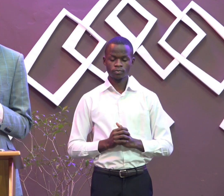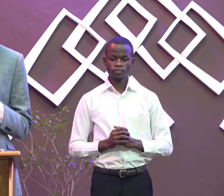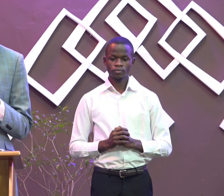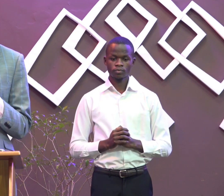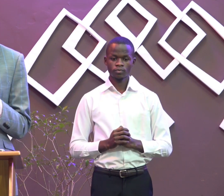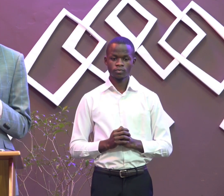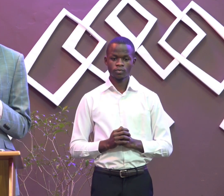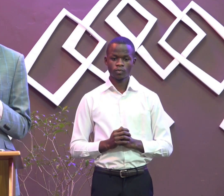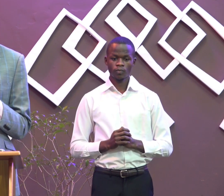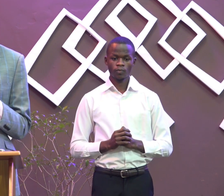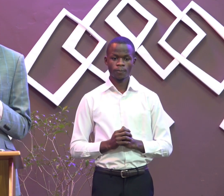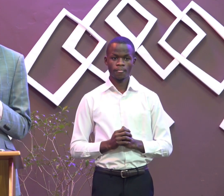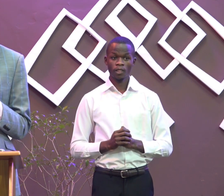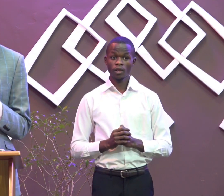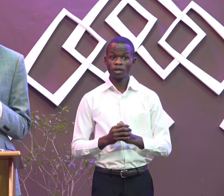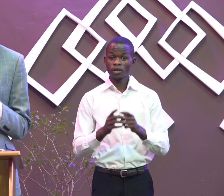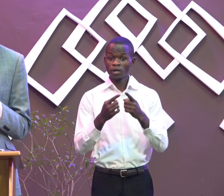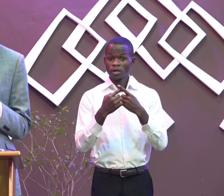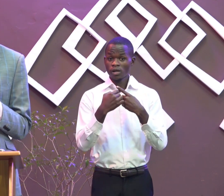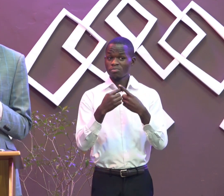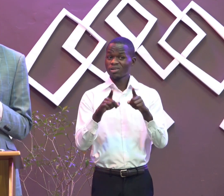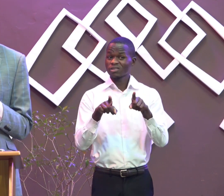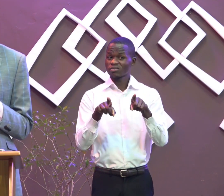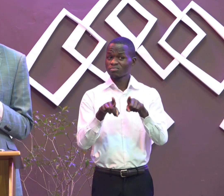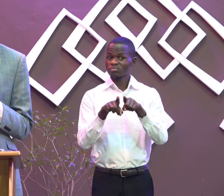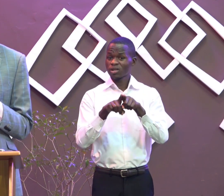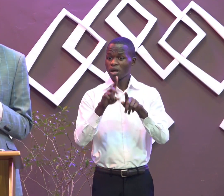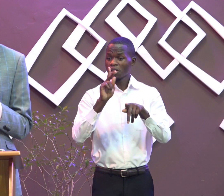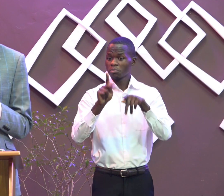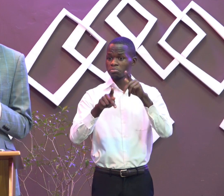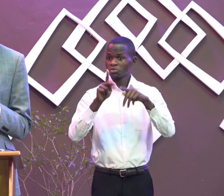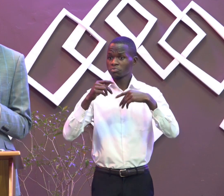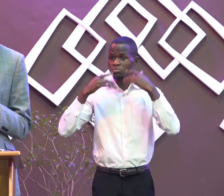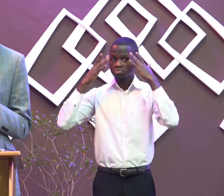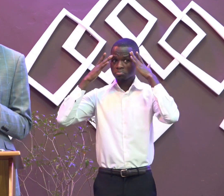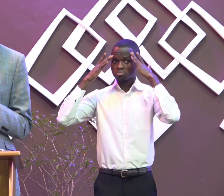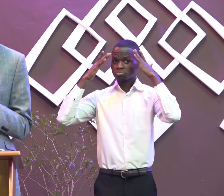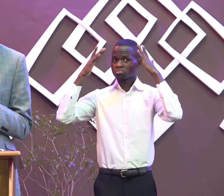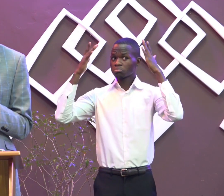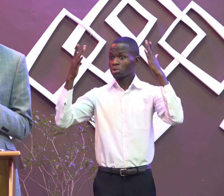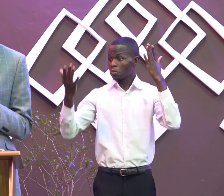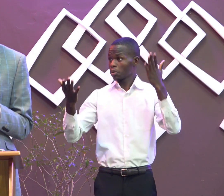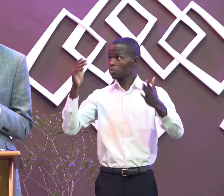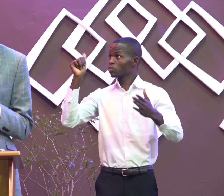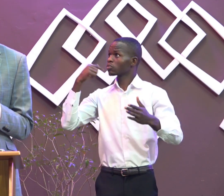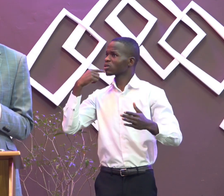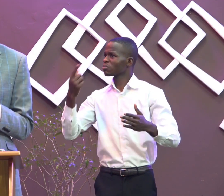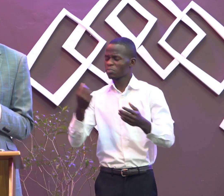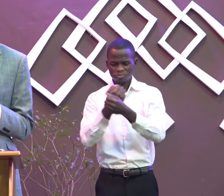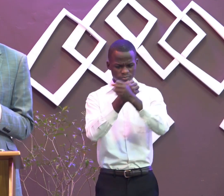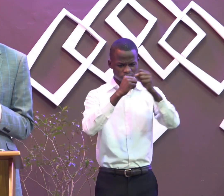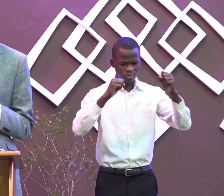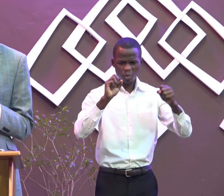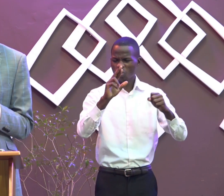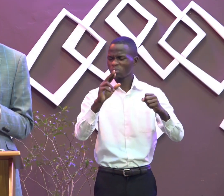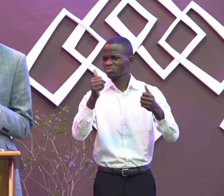time because he was the one leading us. Naye abantu b'ettamanya oba baali balokole basi balokole baamuyingirira ne bamugamba nti abo